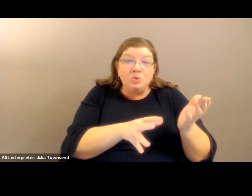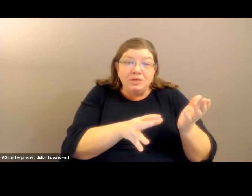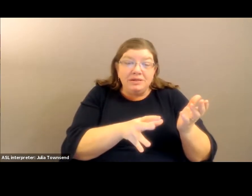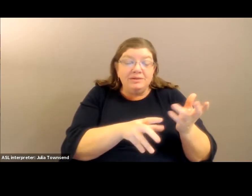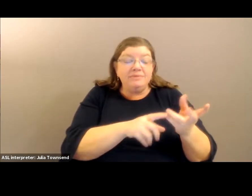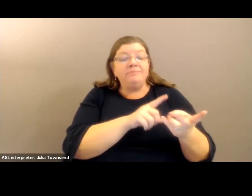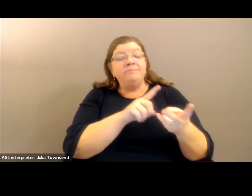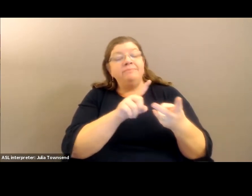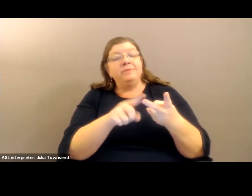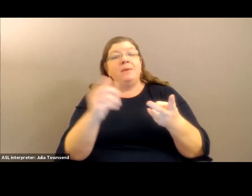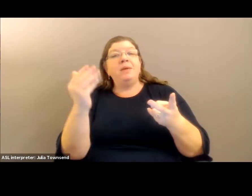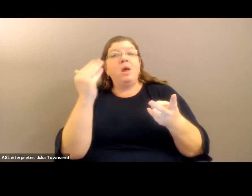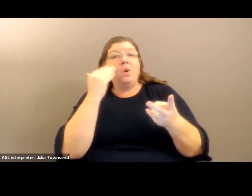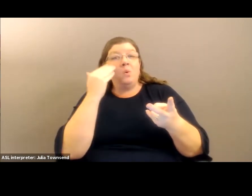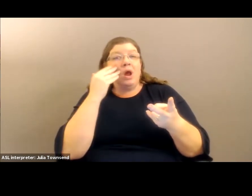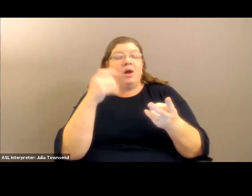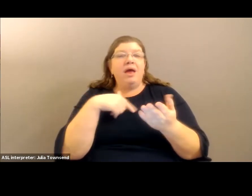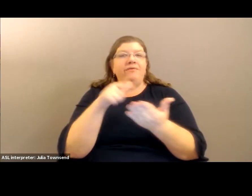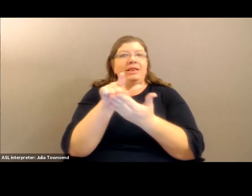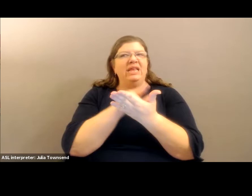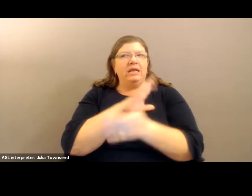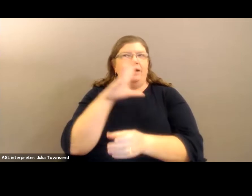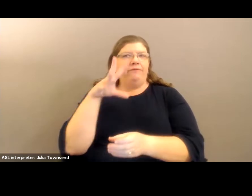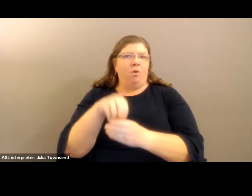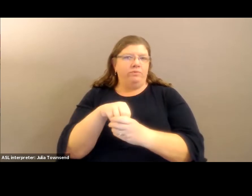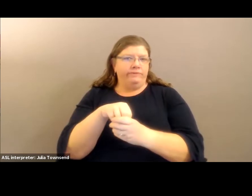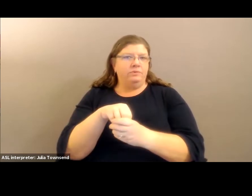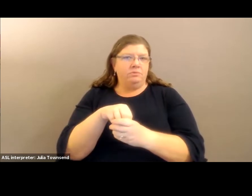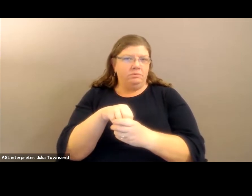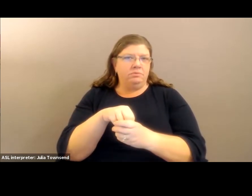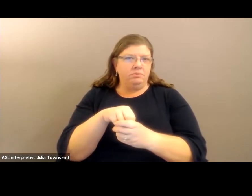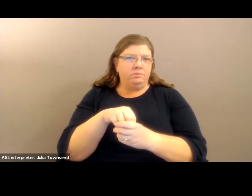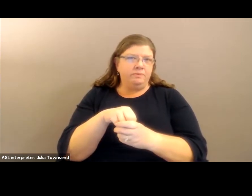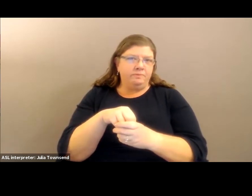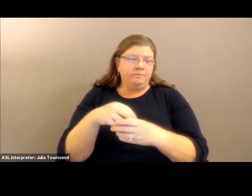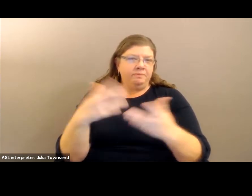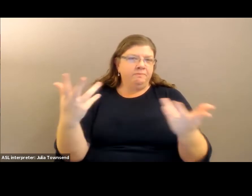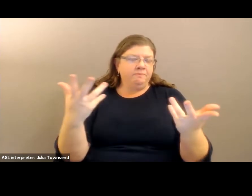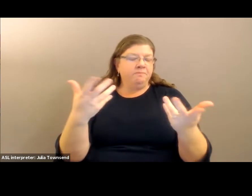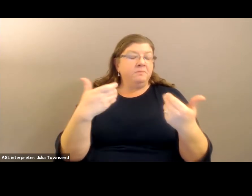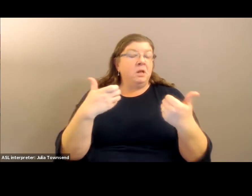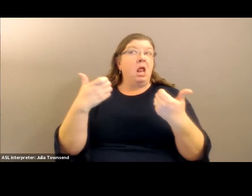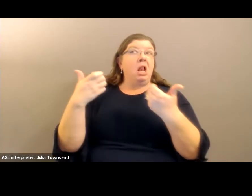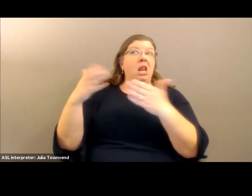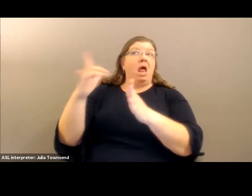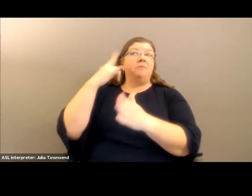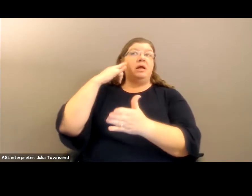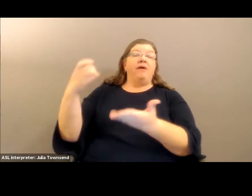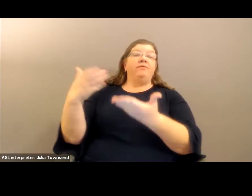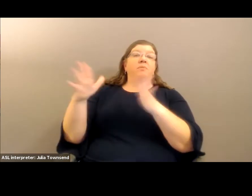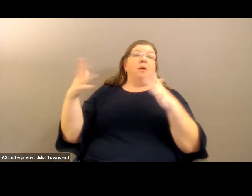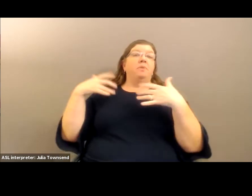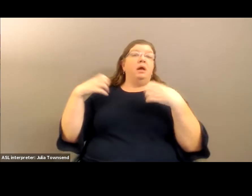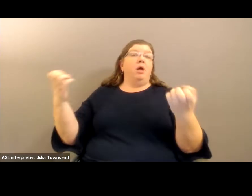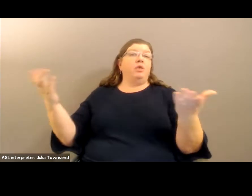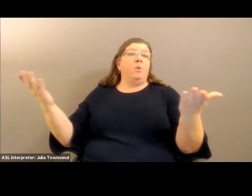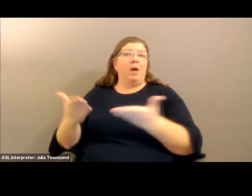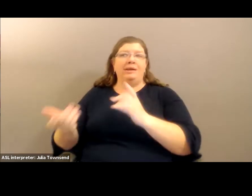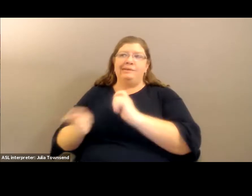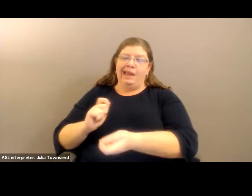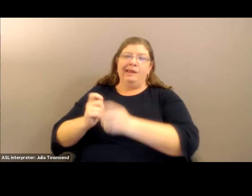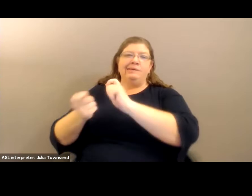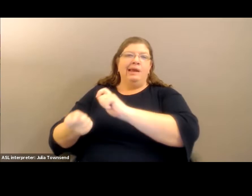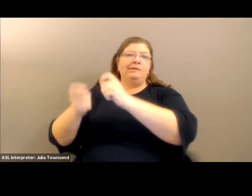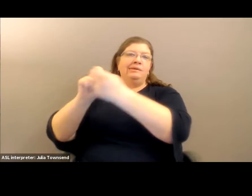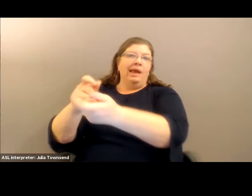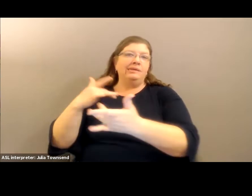be aware of the legalities involved. What is allowed by California Public Health, that's always changing. And I